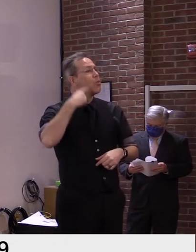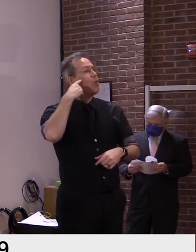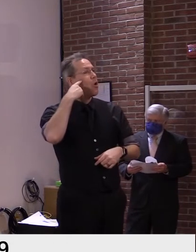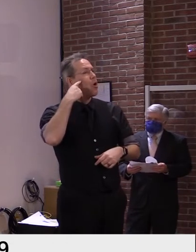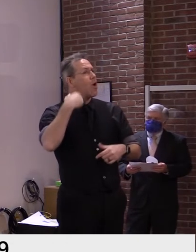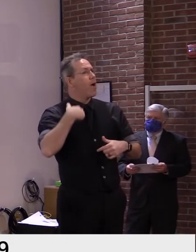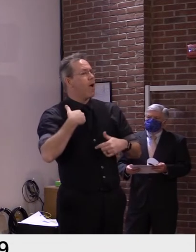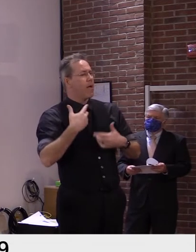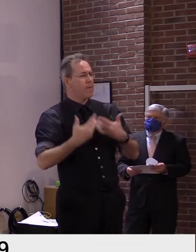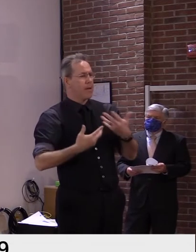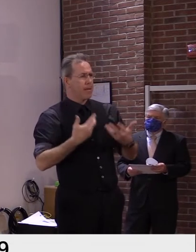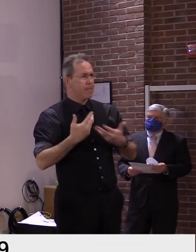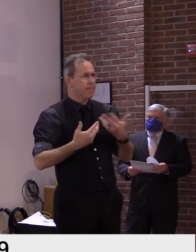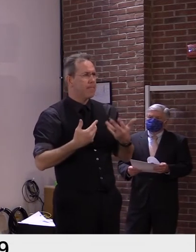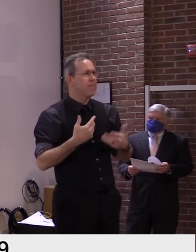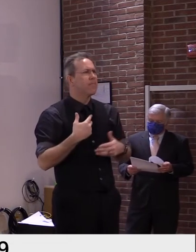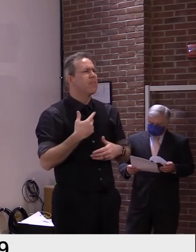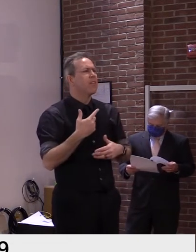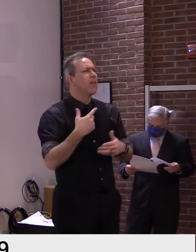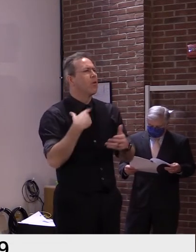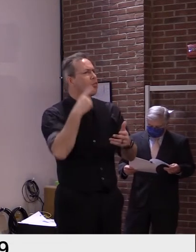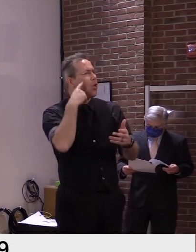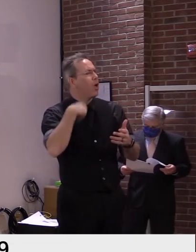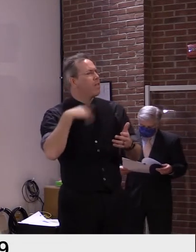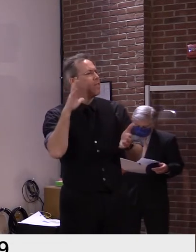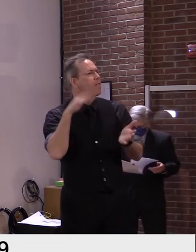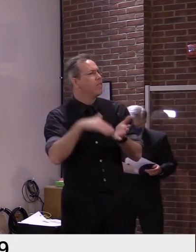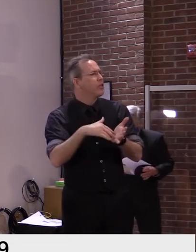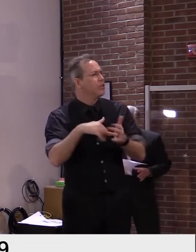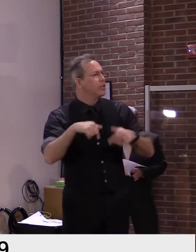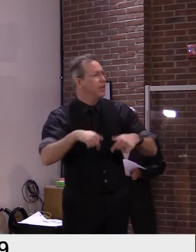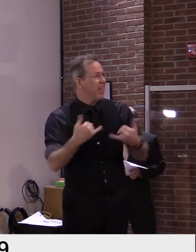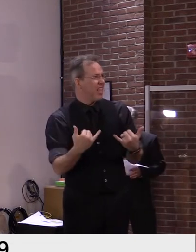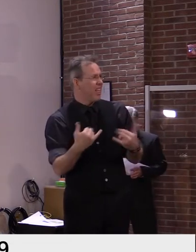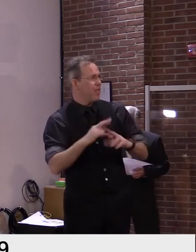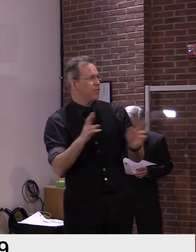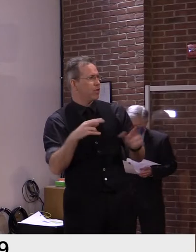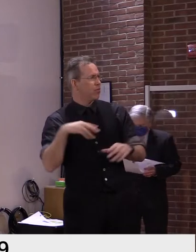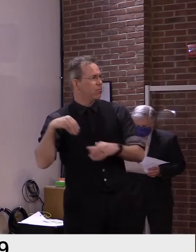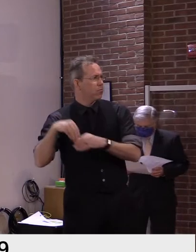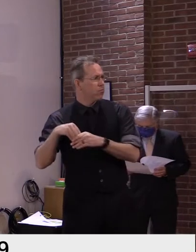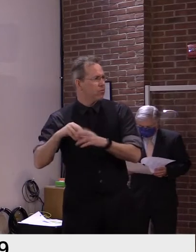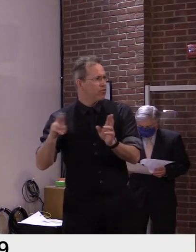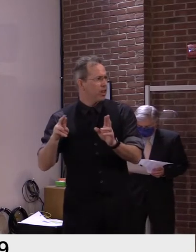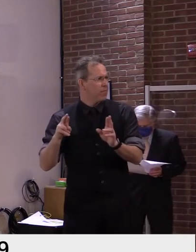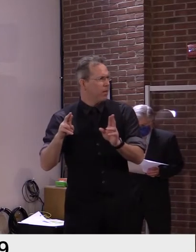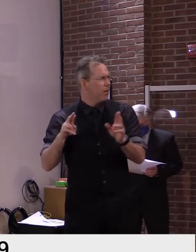we have about 5,000 in hand right now. So there's something wrong with the numbers there.